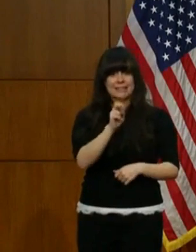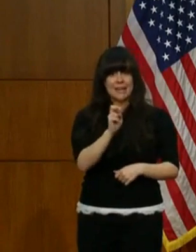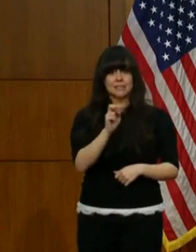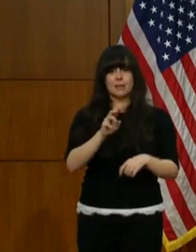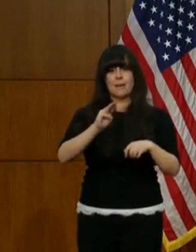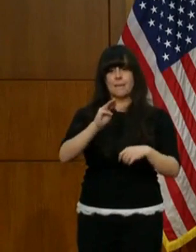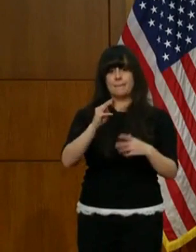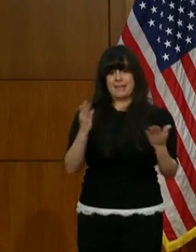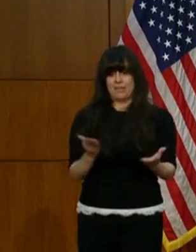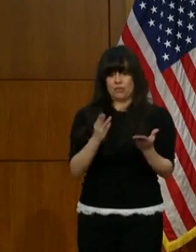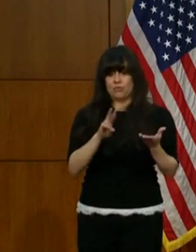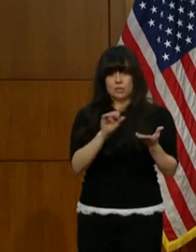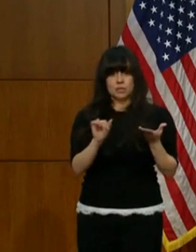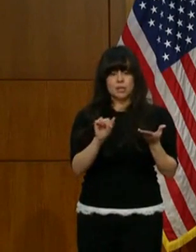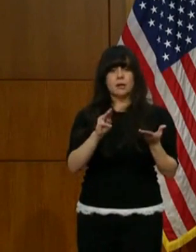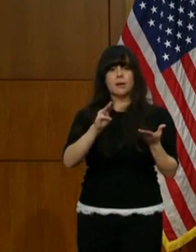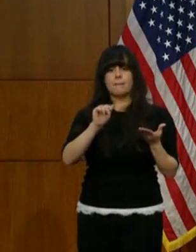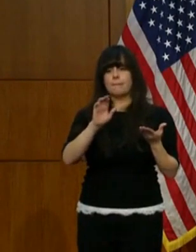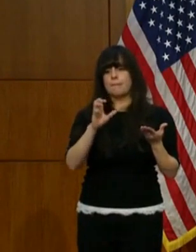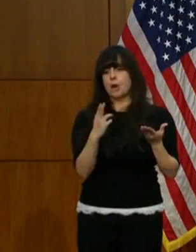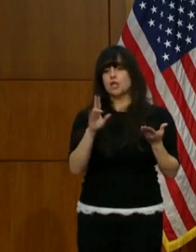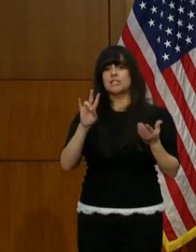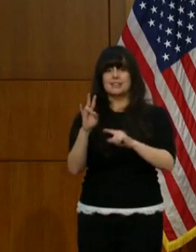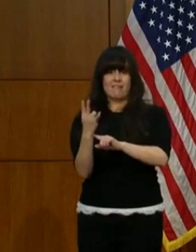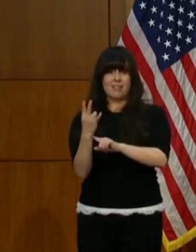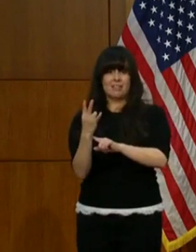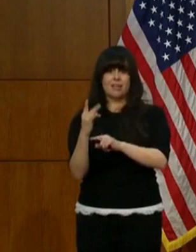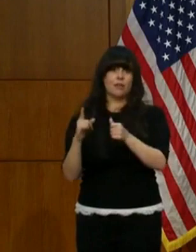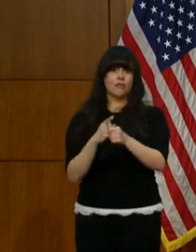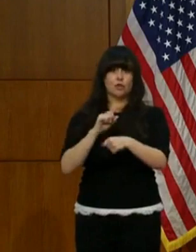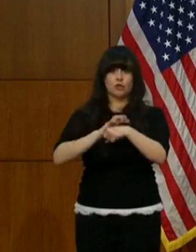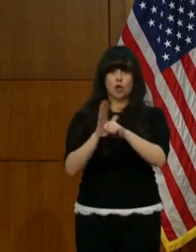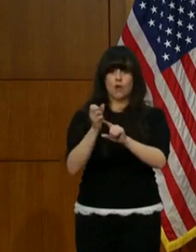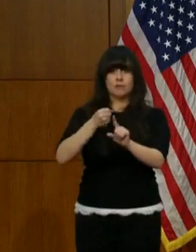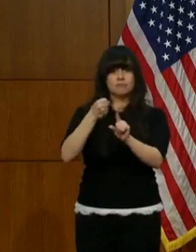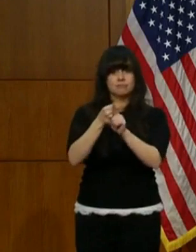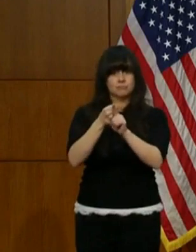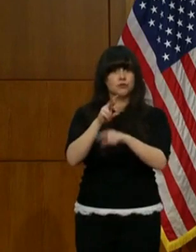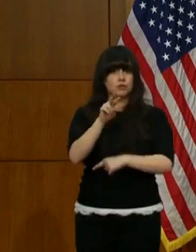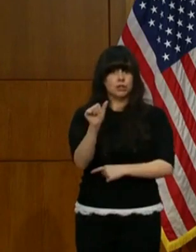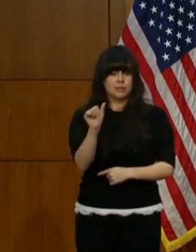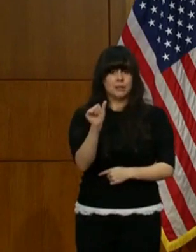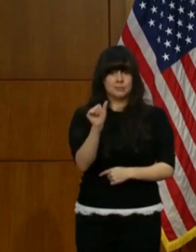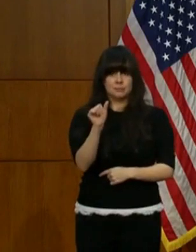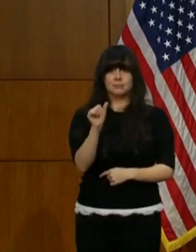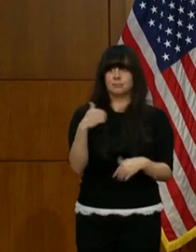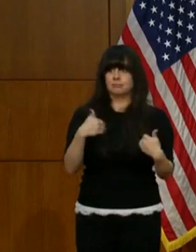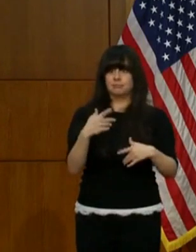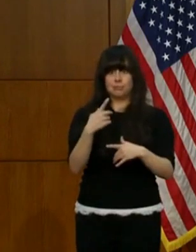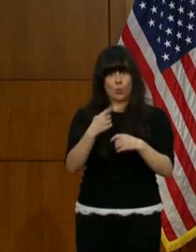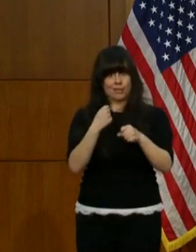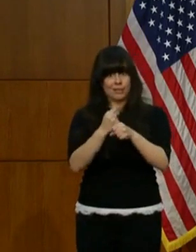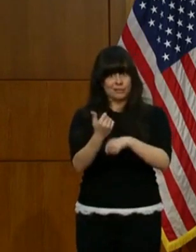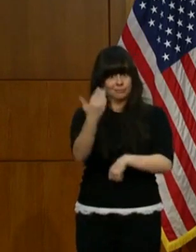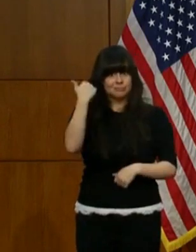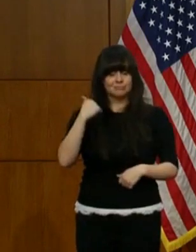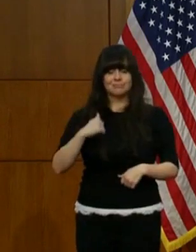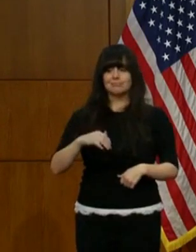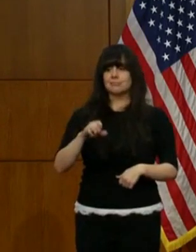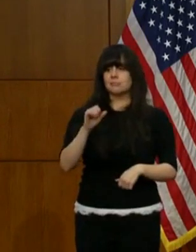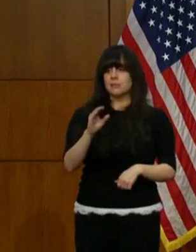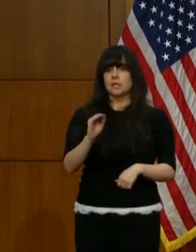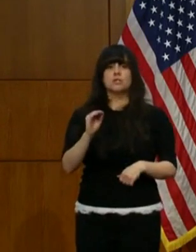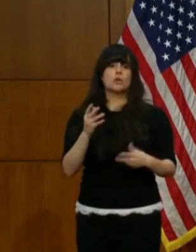year. I know that everyone has lots of questions. Will more people be able to come watch their kids